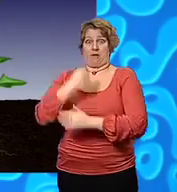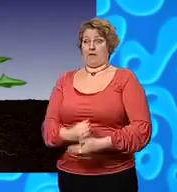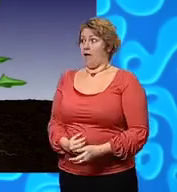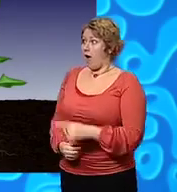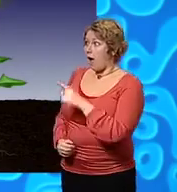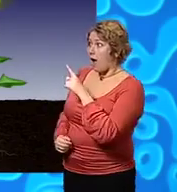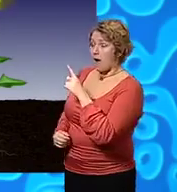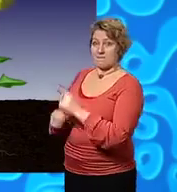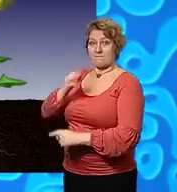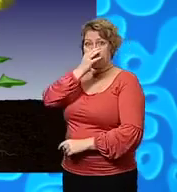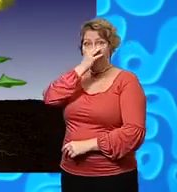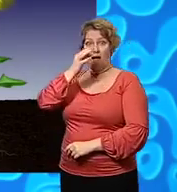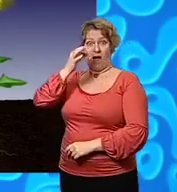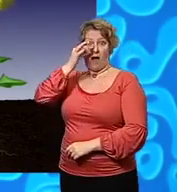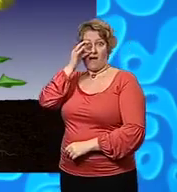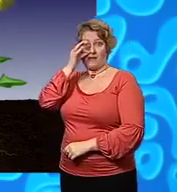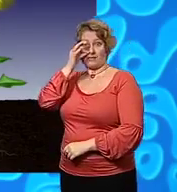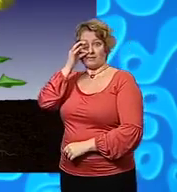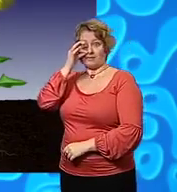and then some flowers appear.